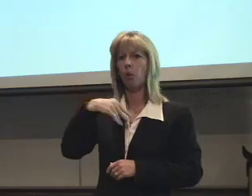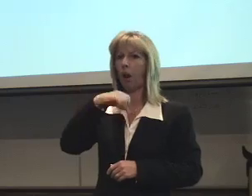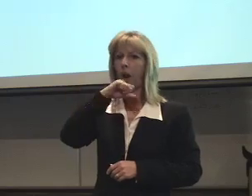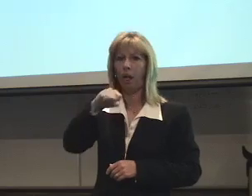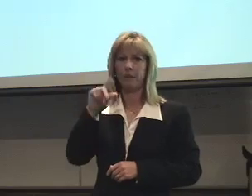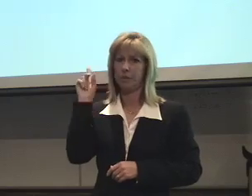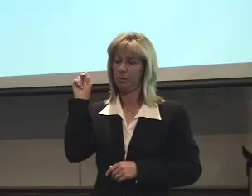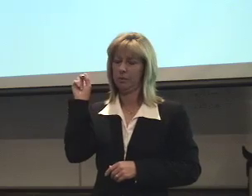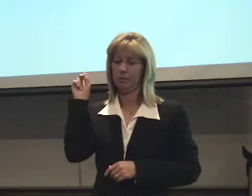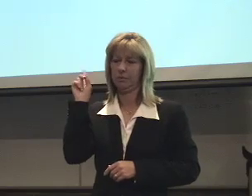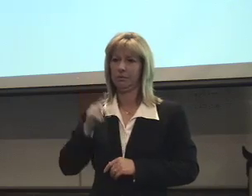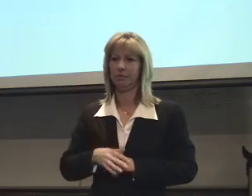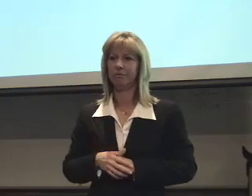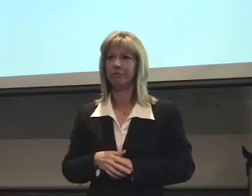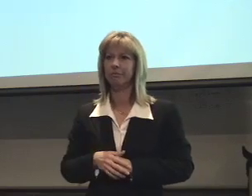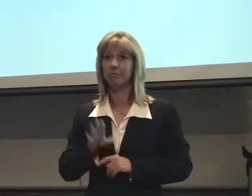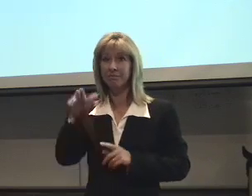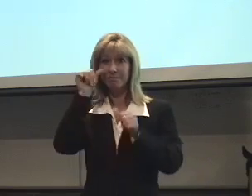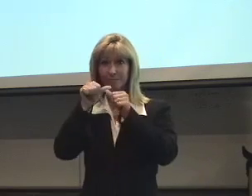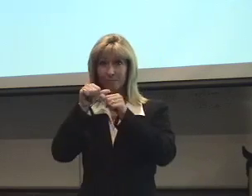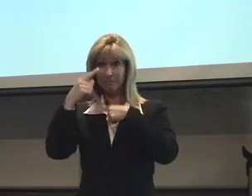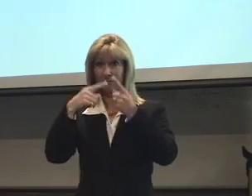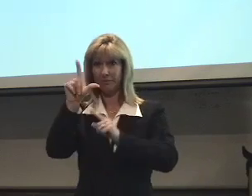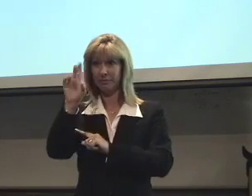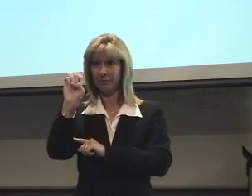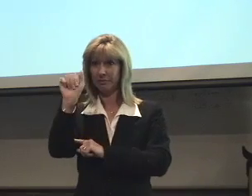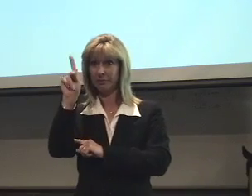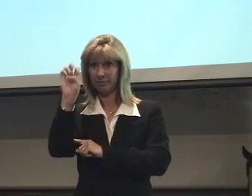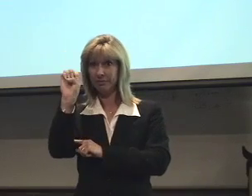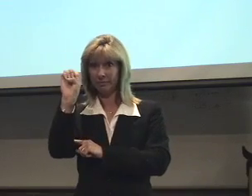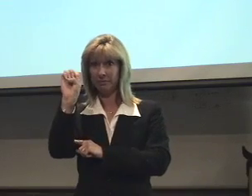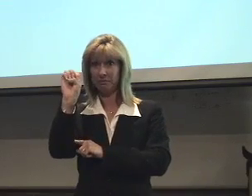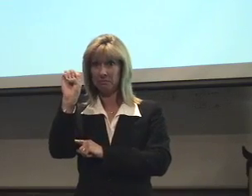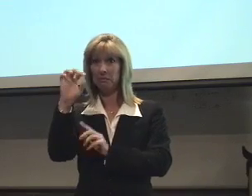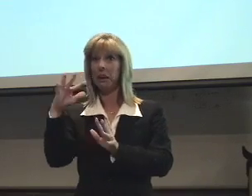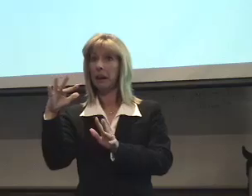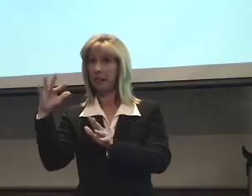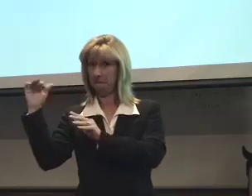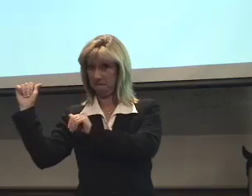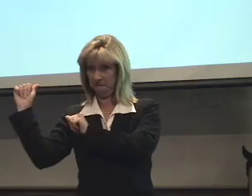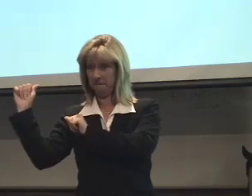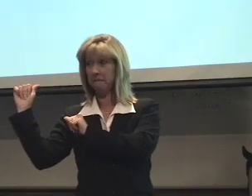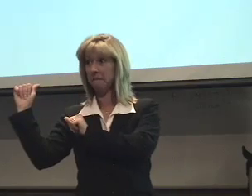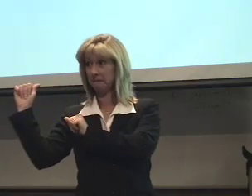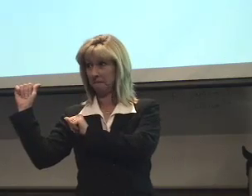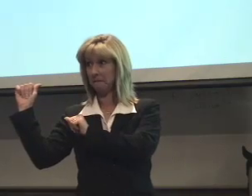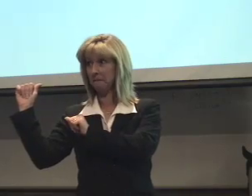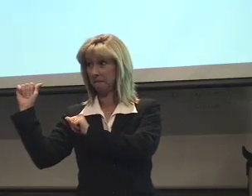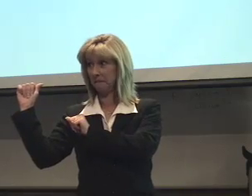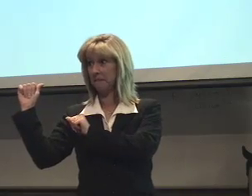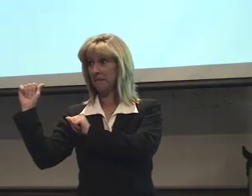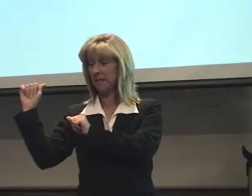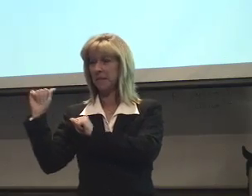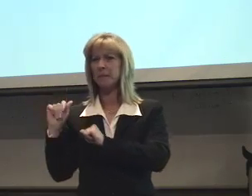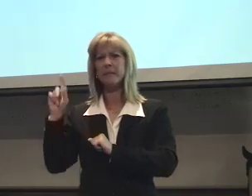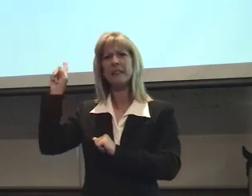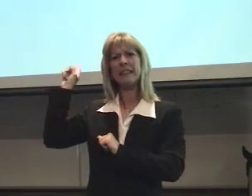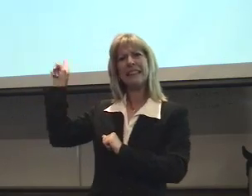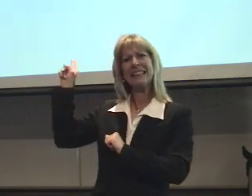What do we say the sign for leave was? Most deaf kids will think this. In this sentence, what does leave mean?